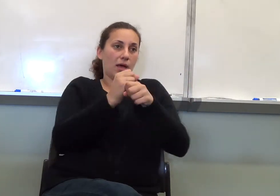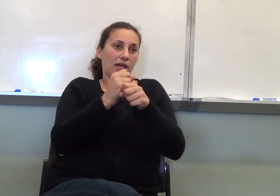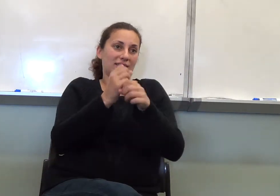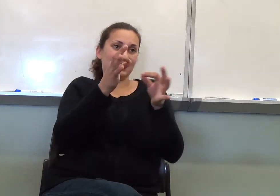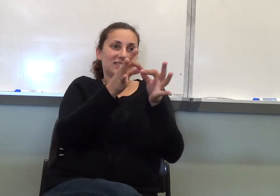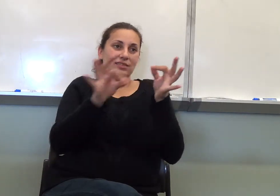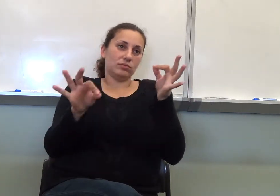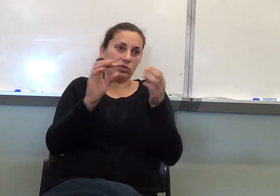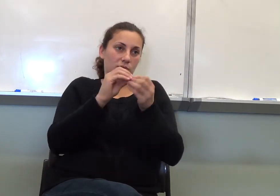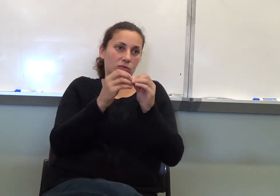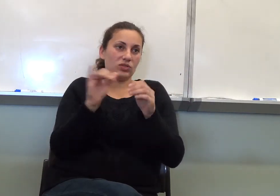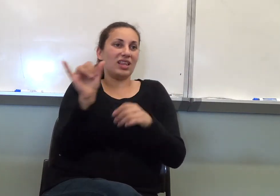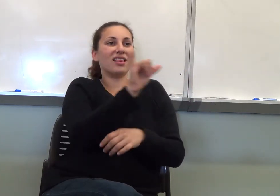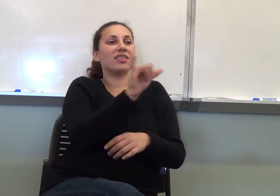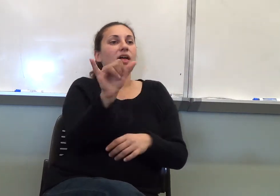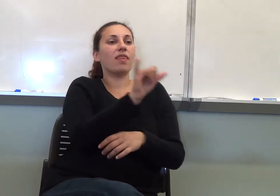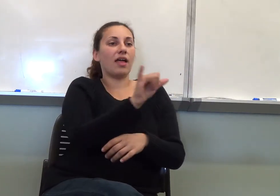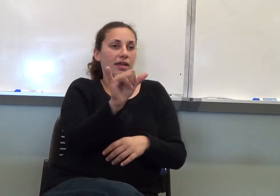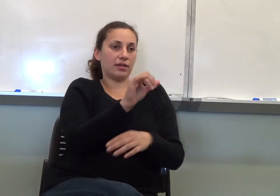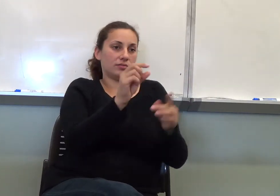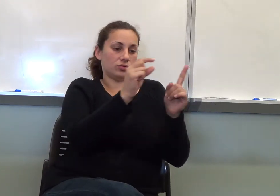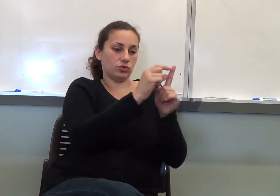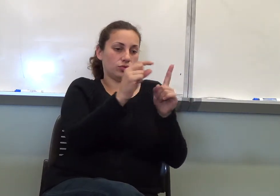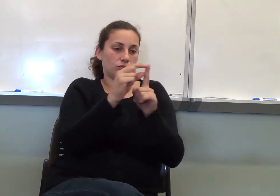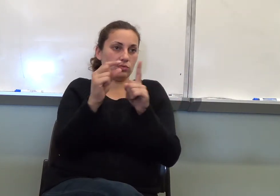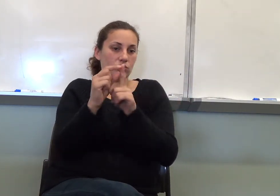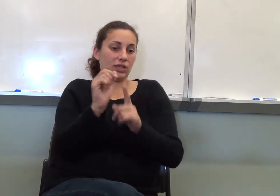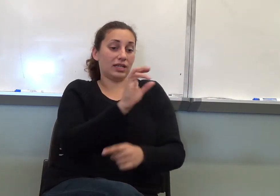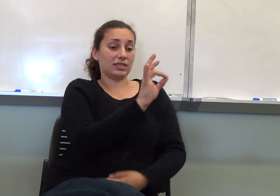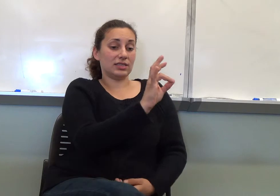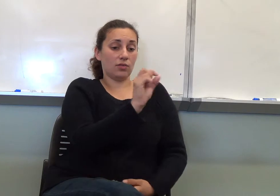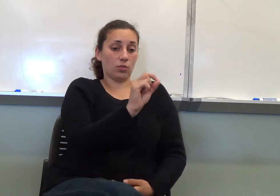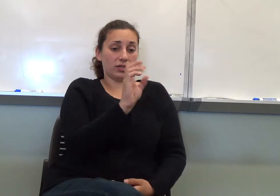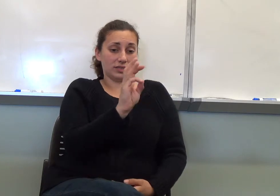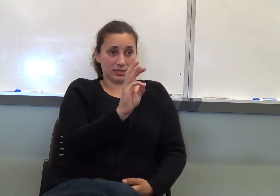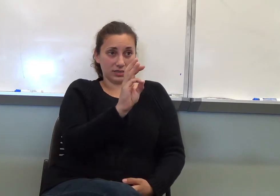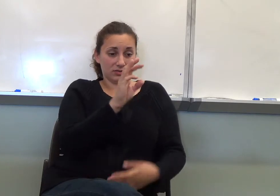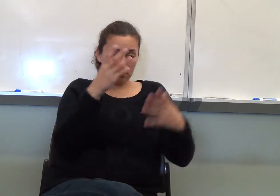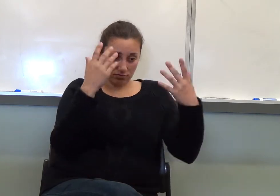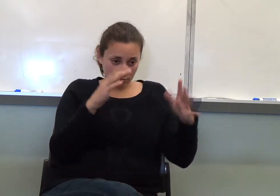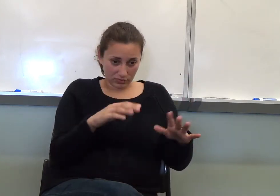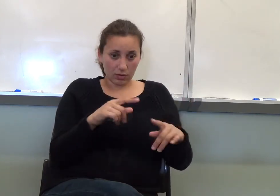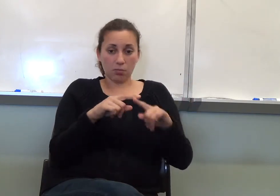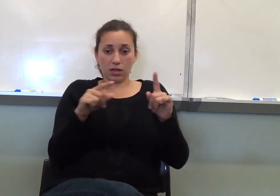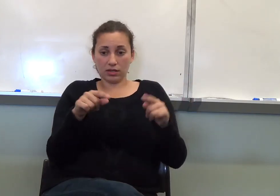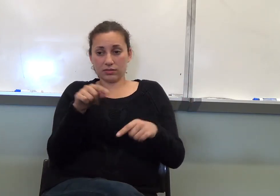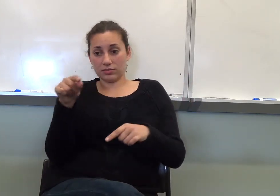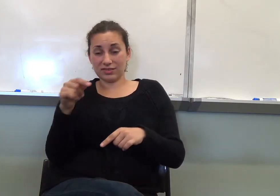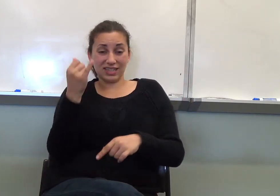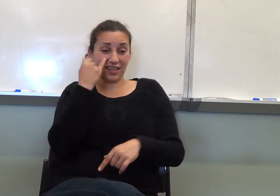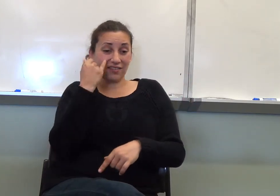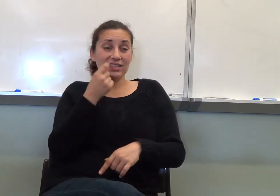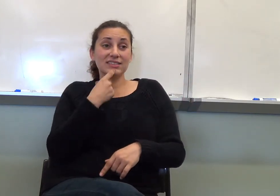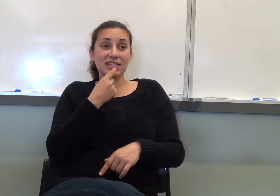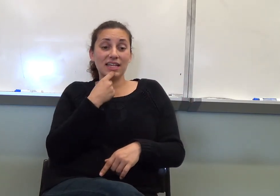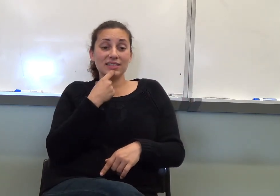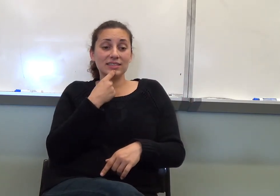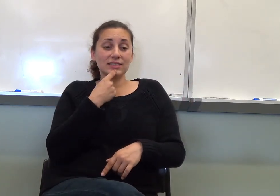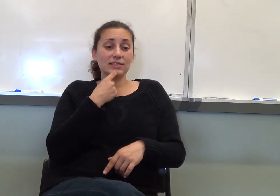the like terms of these two, combine 7.6, that's it, your job's done. If it said isolate the A or get the A